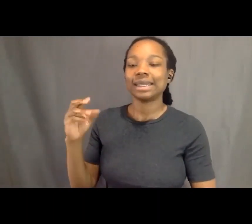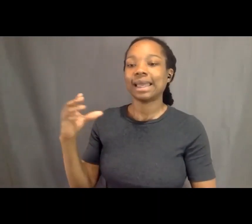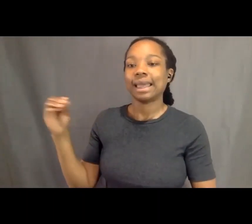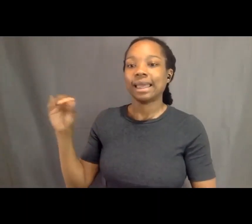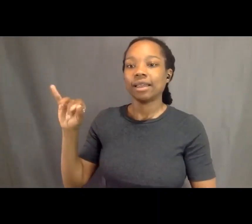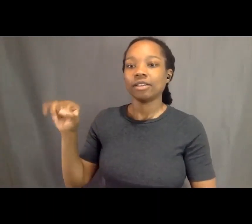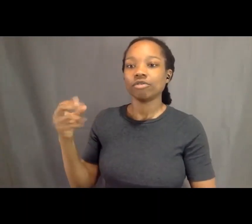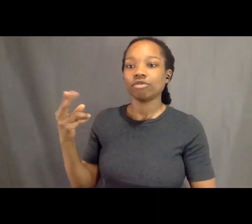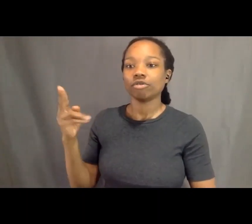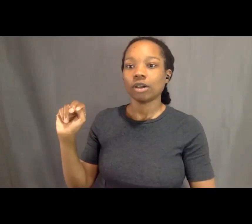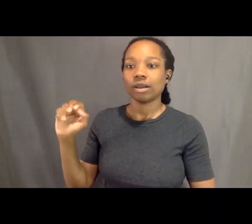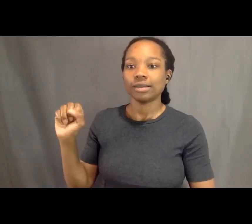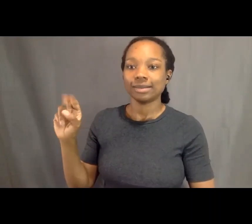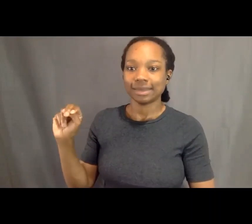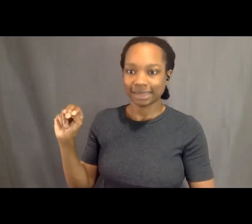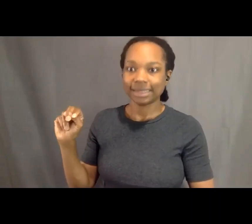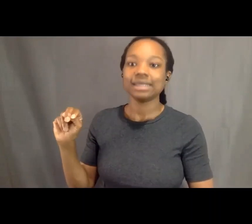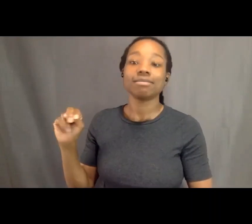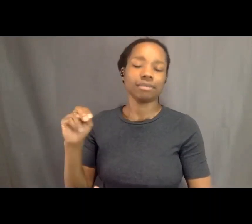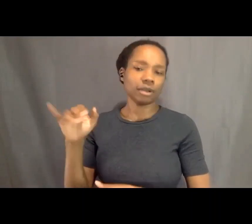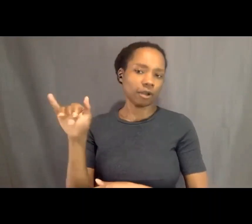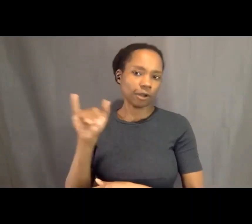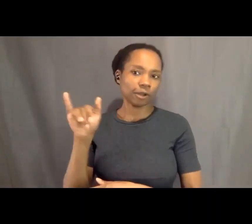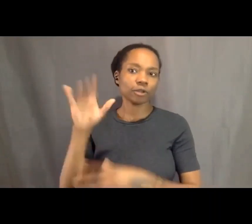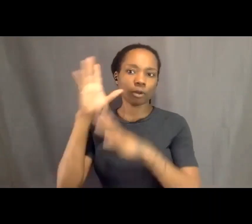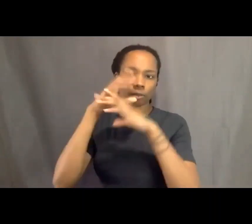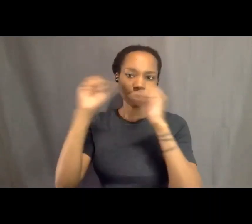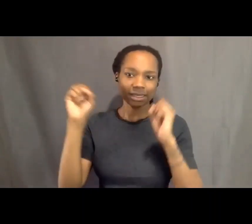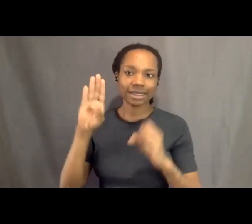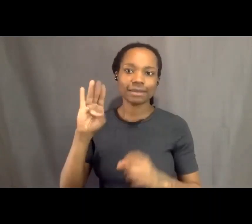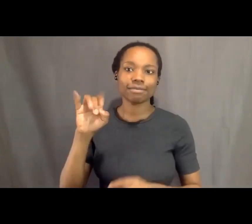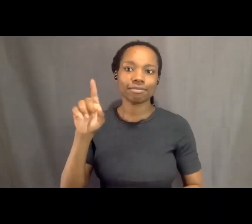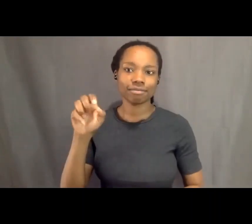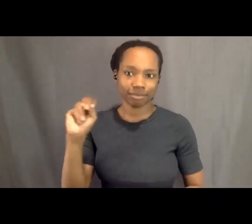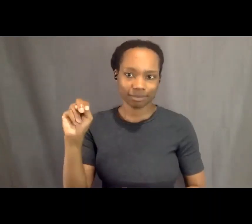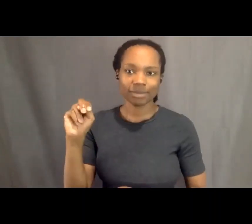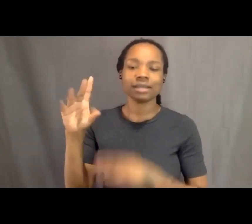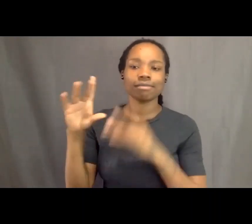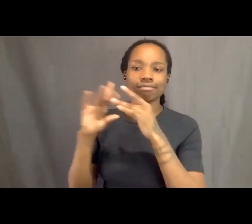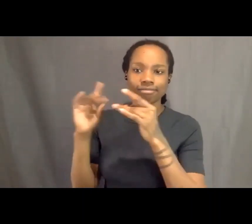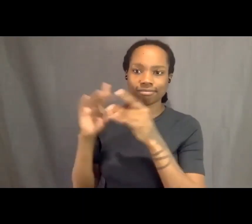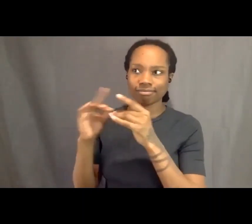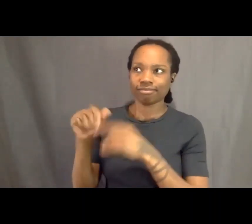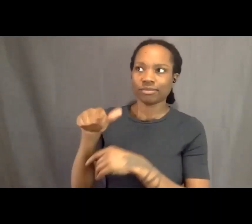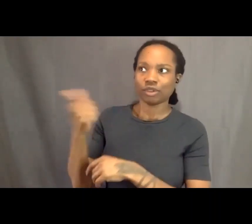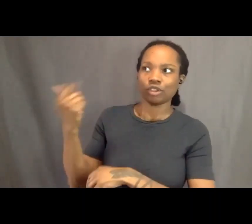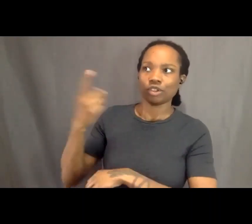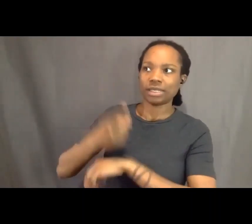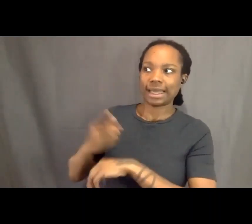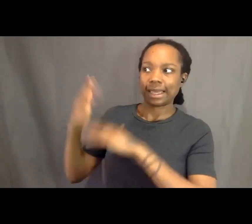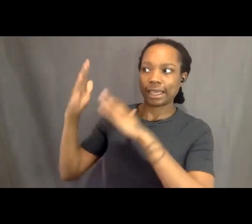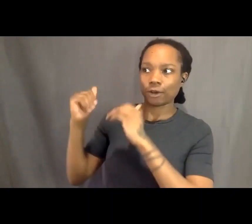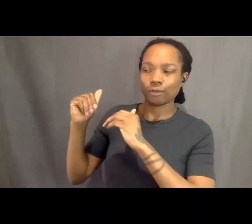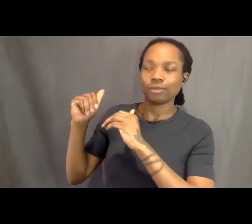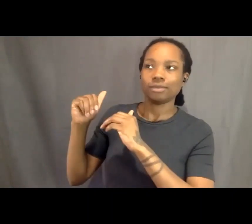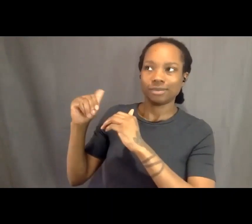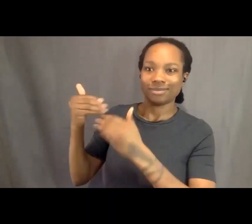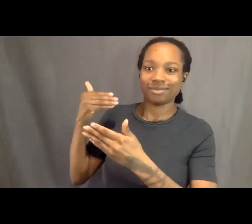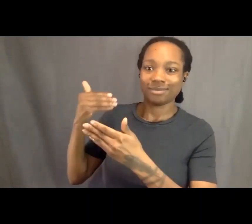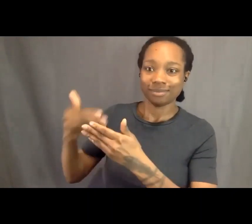added. President Biden said in his address the other night that he hopes that by May, which is an